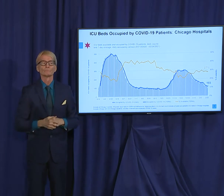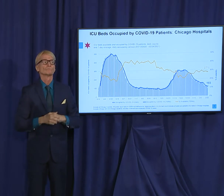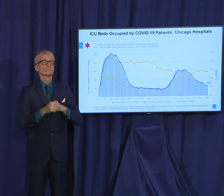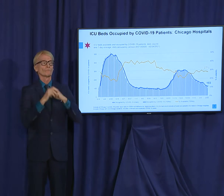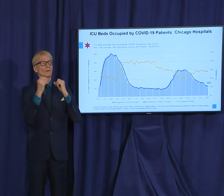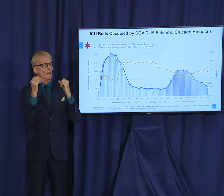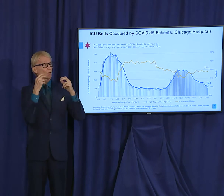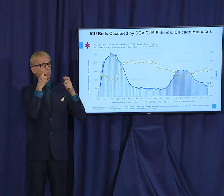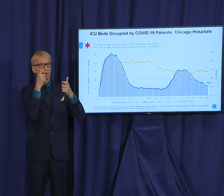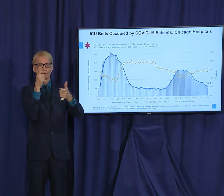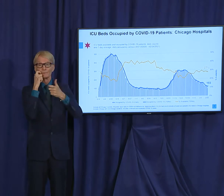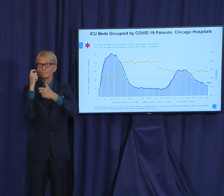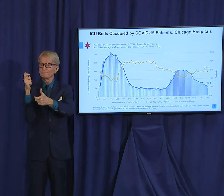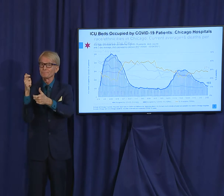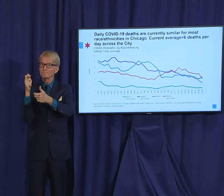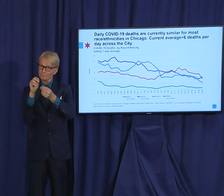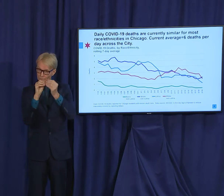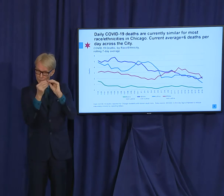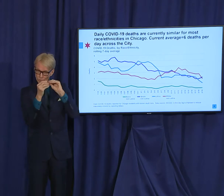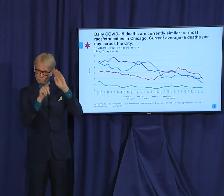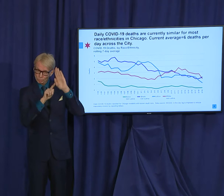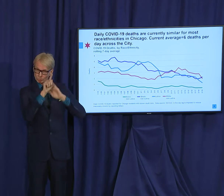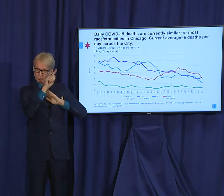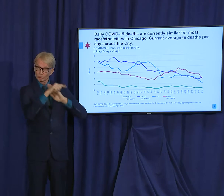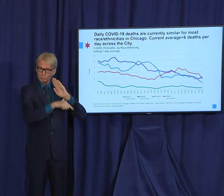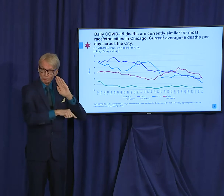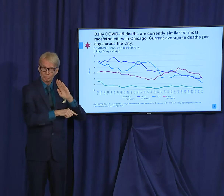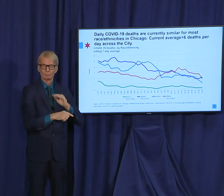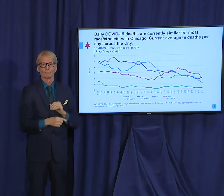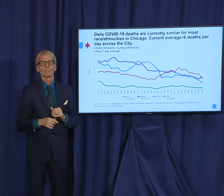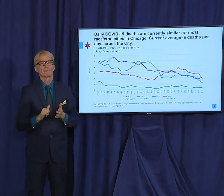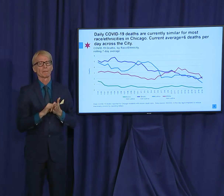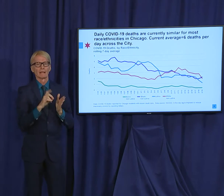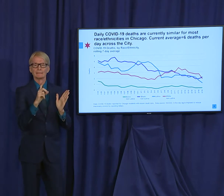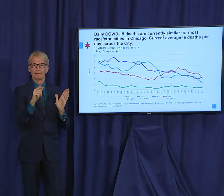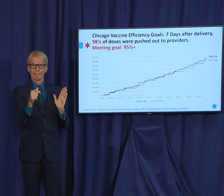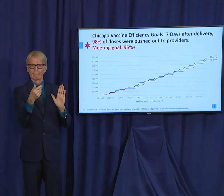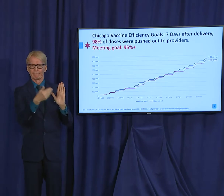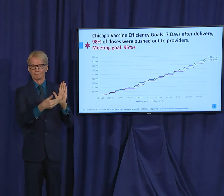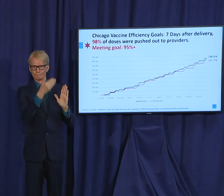still watching this, but things are heading the right way. Here's the deaths data.